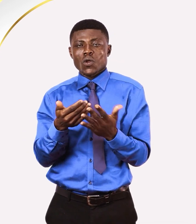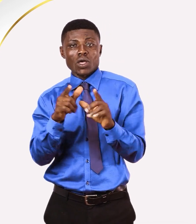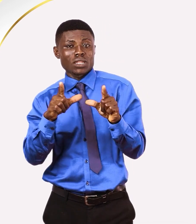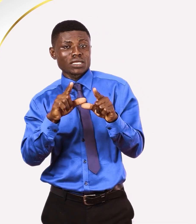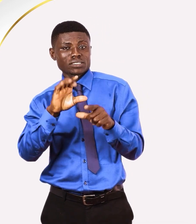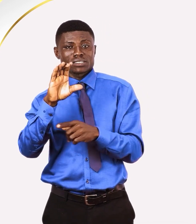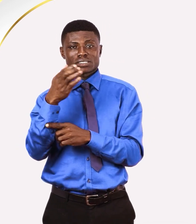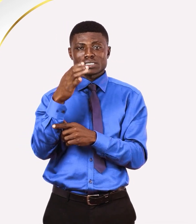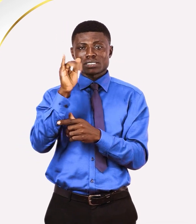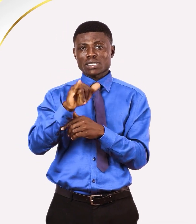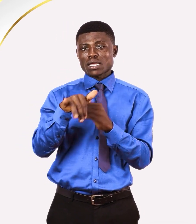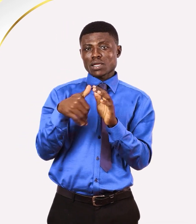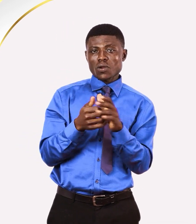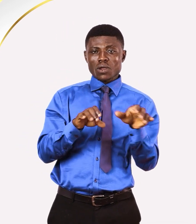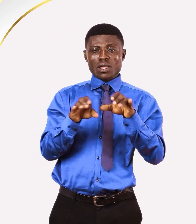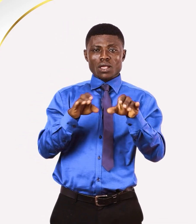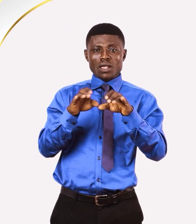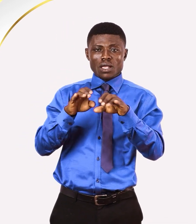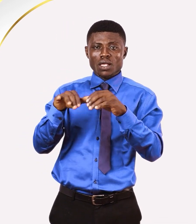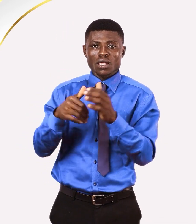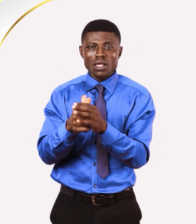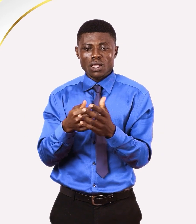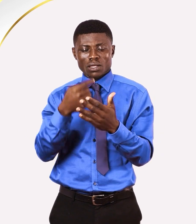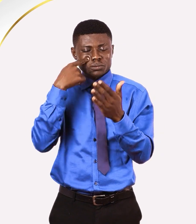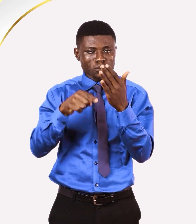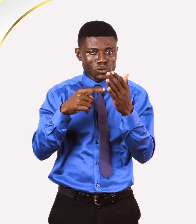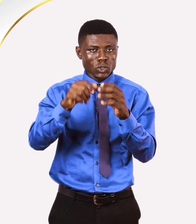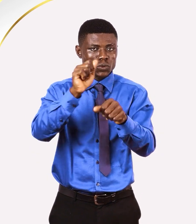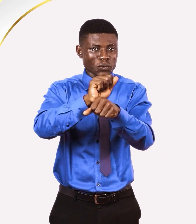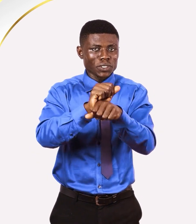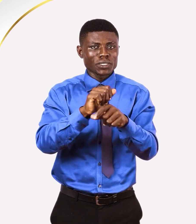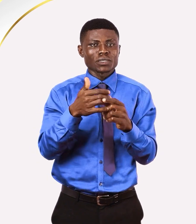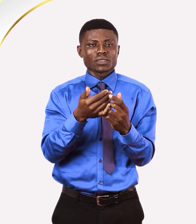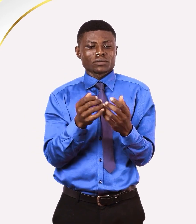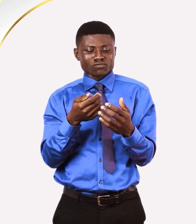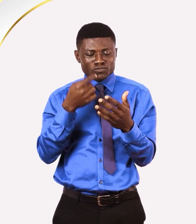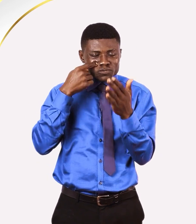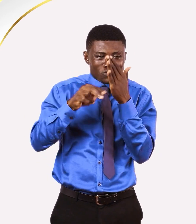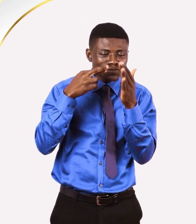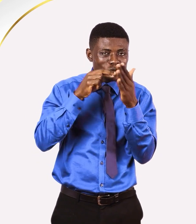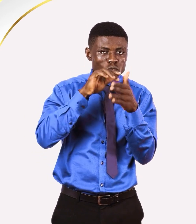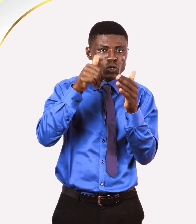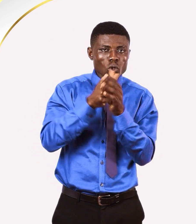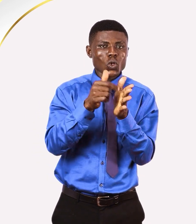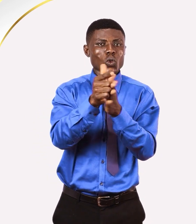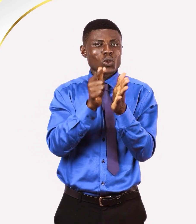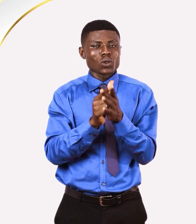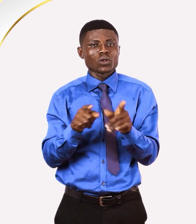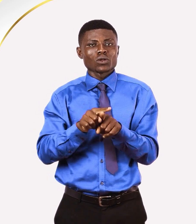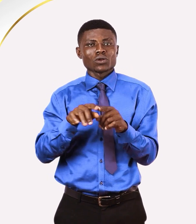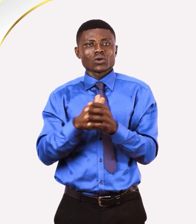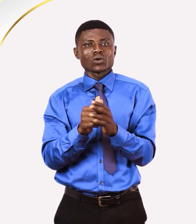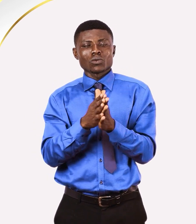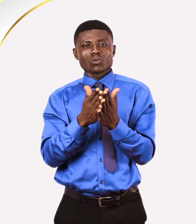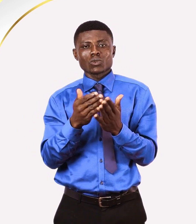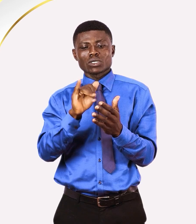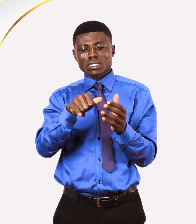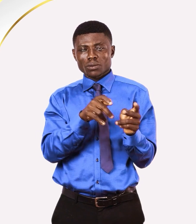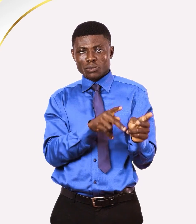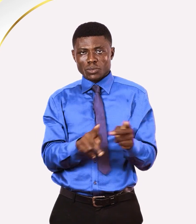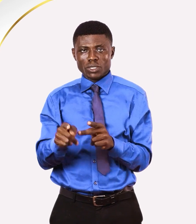their licensees when performing their supervisory functions, reviewing all guidelines and